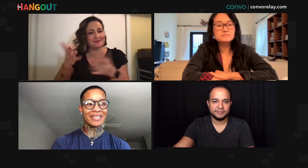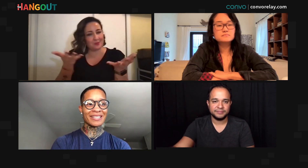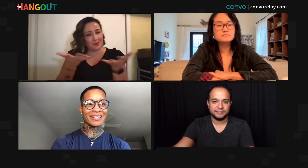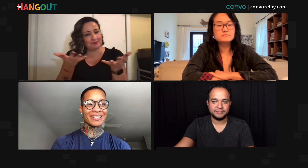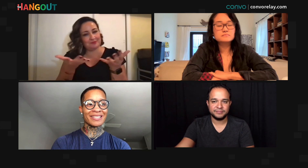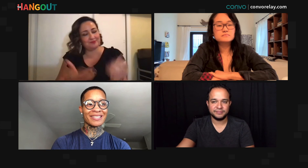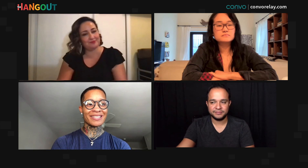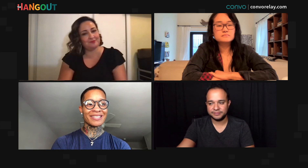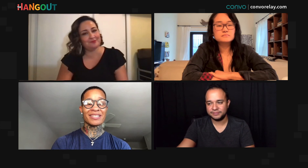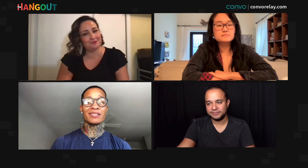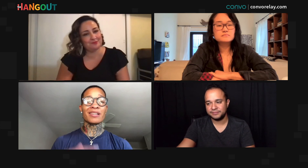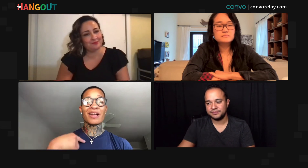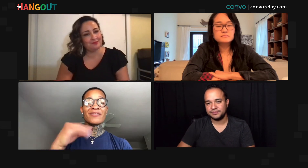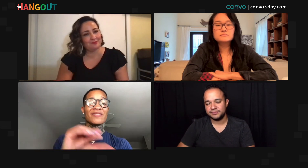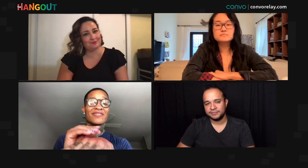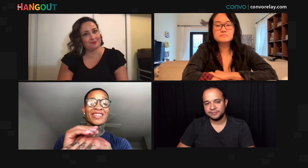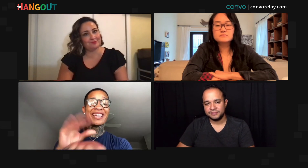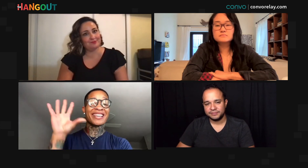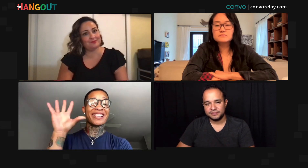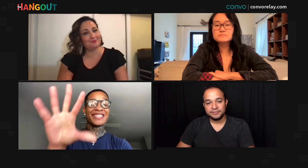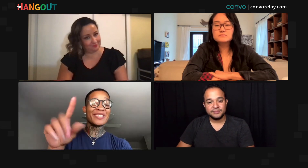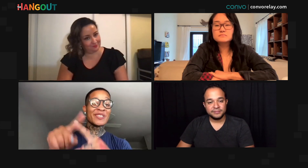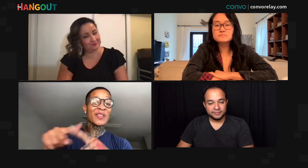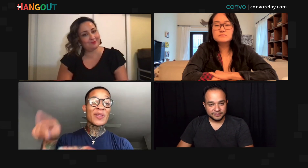you want to say to them, or any kind of advice you want to pass on?